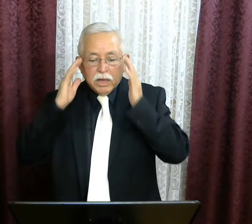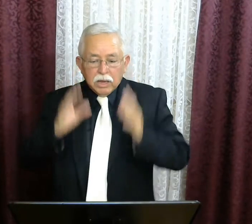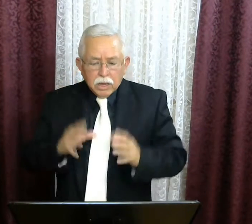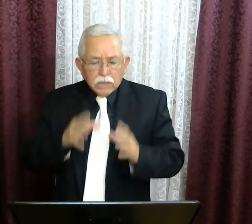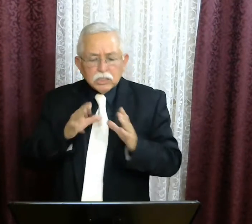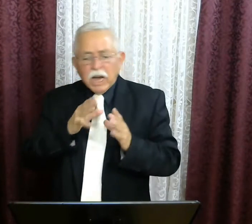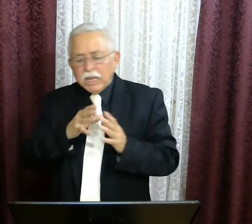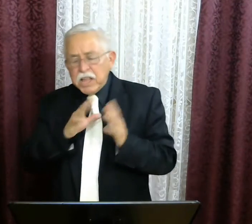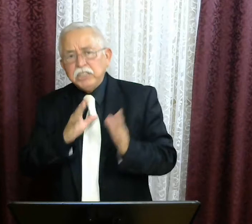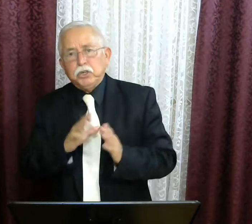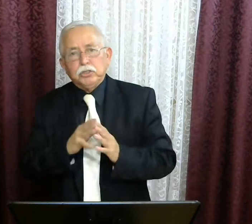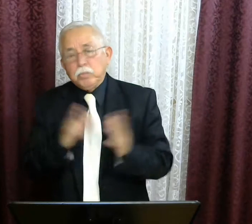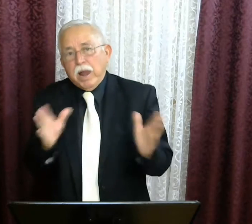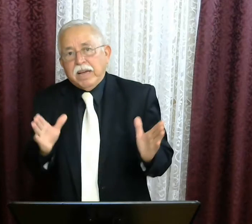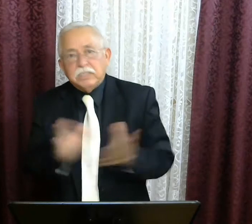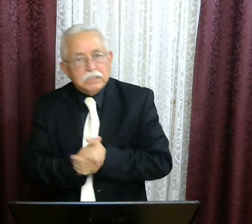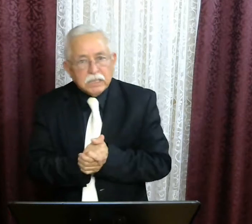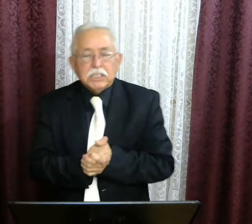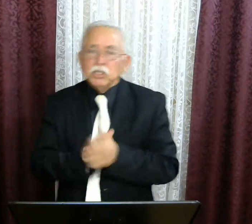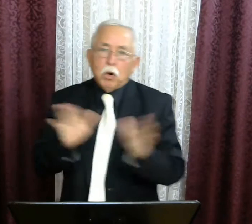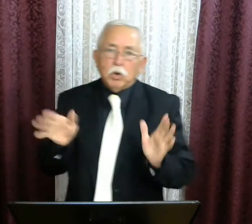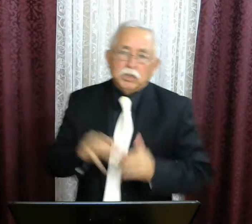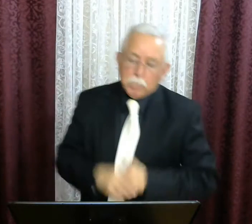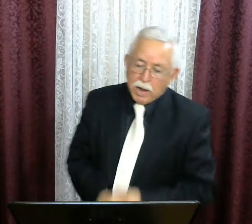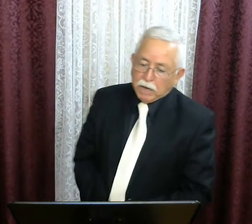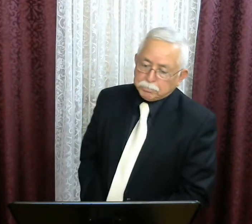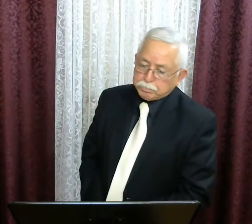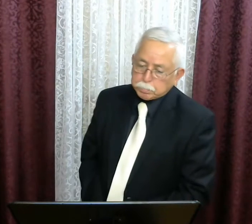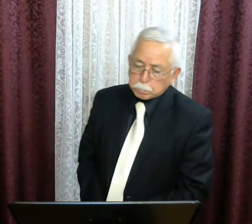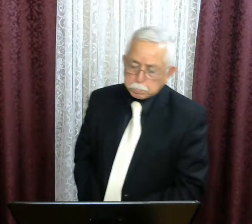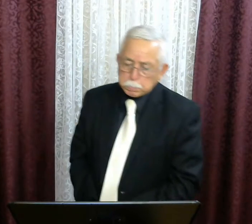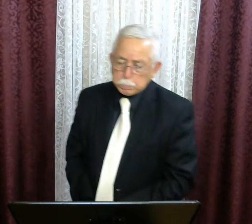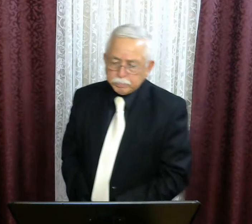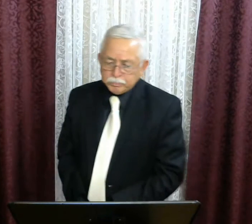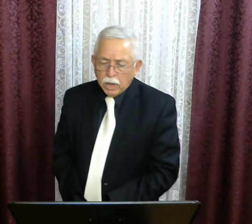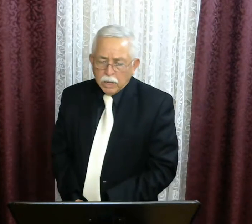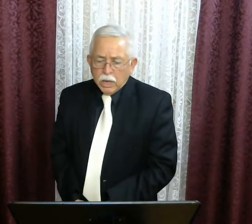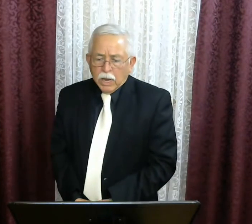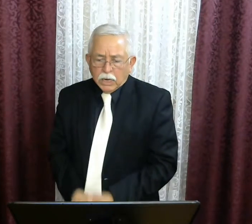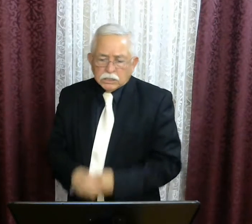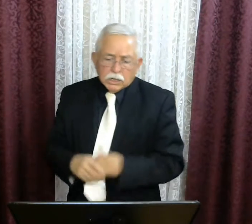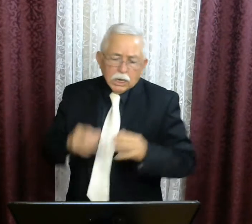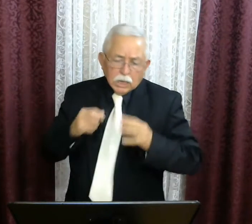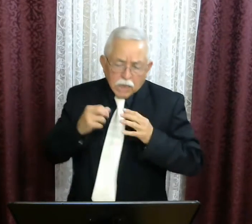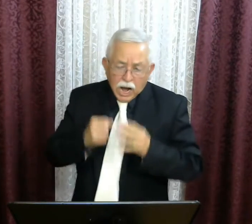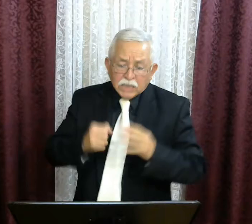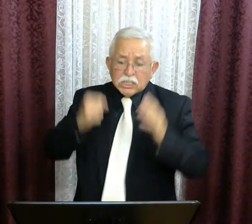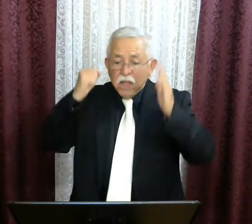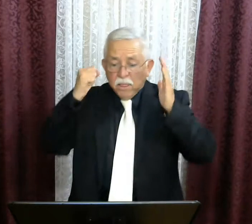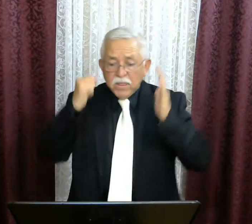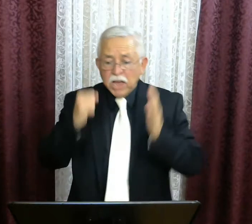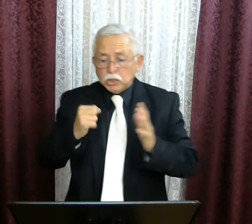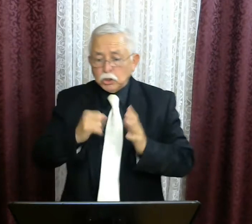It is God's nature to bless. This is no question about. It is God's nature to